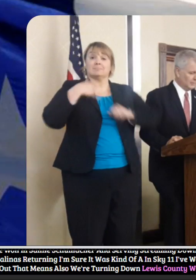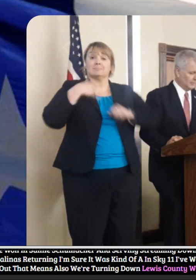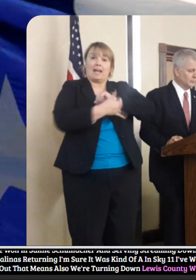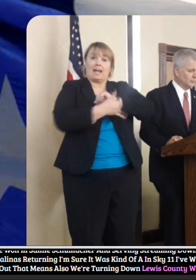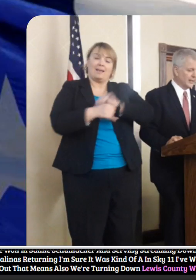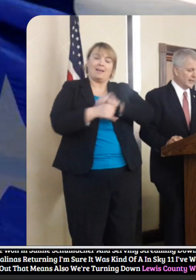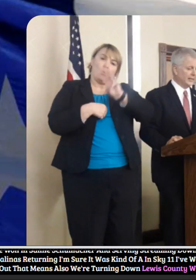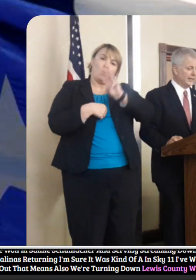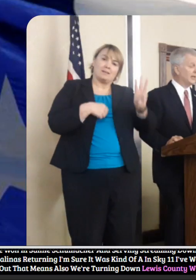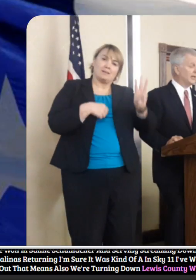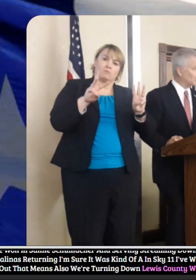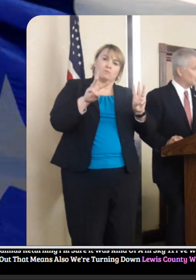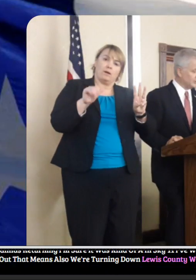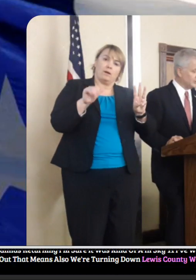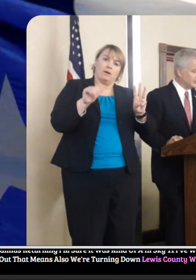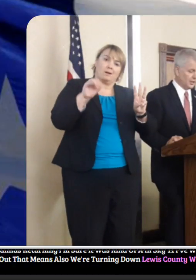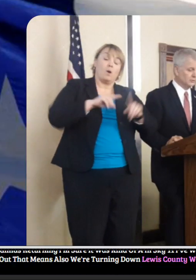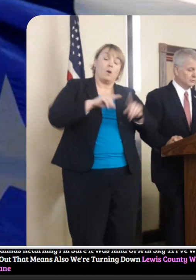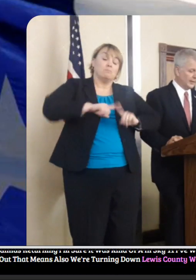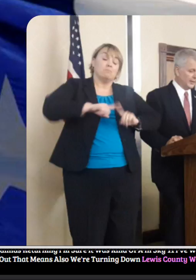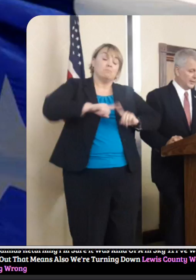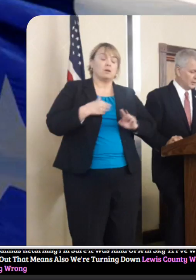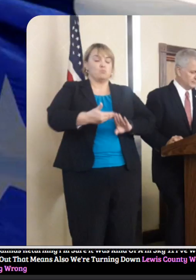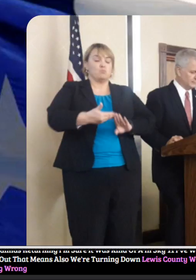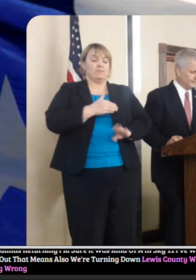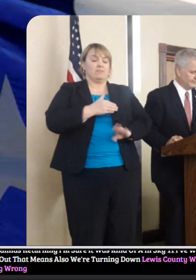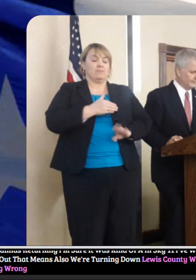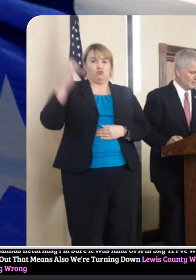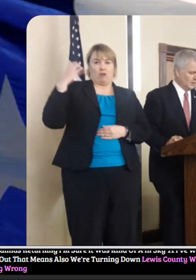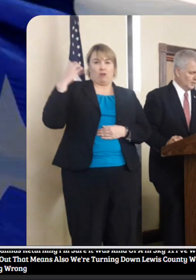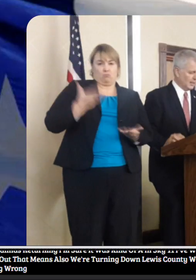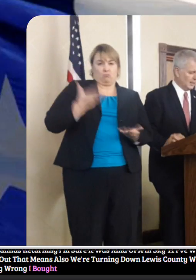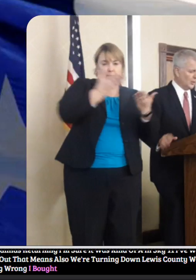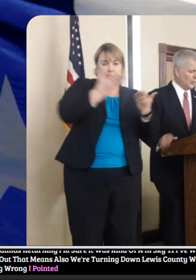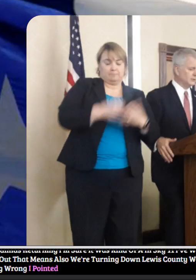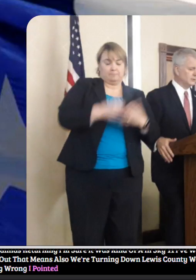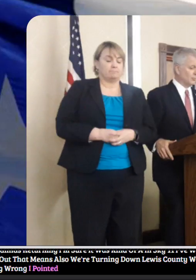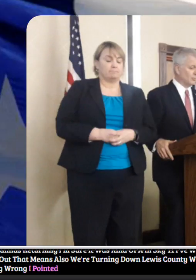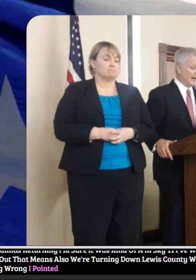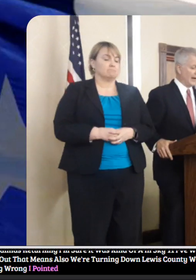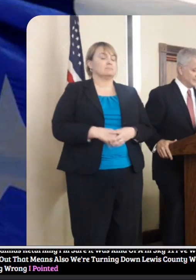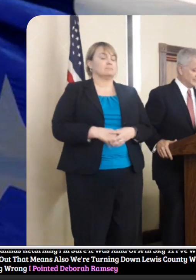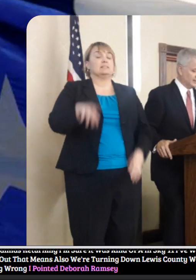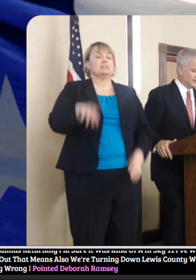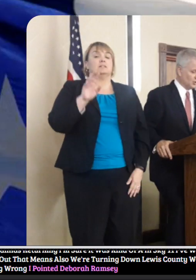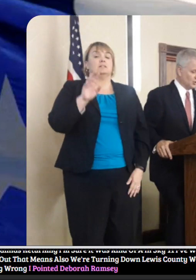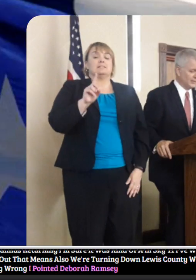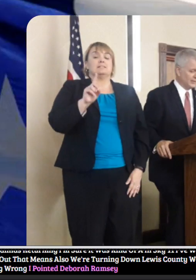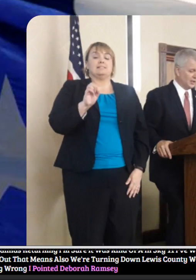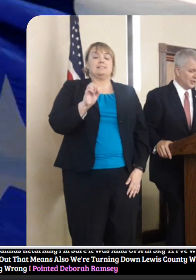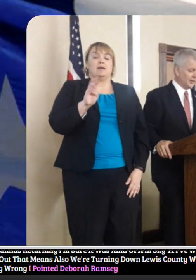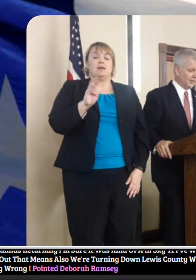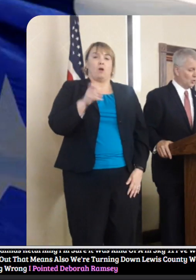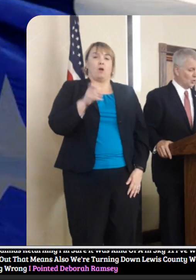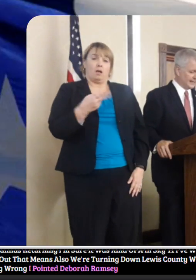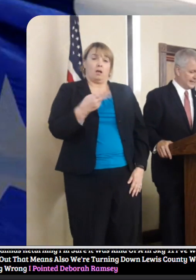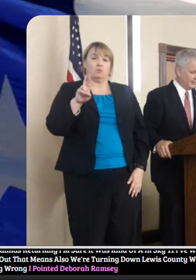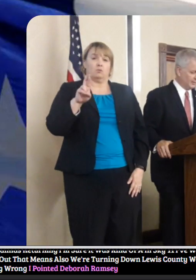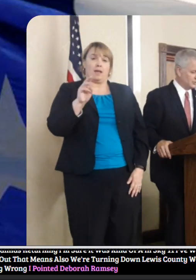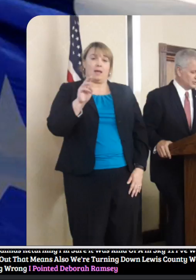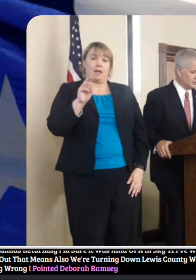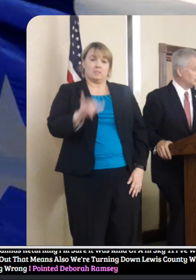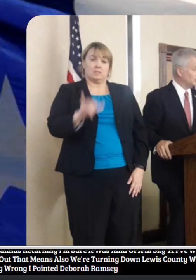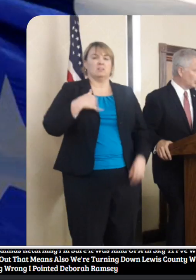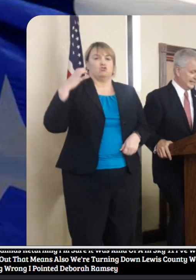was recommended by the previous chair, Dwayne Mosley. I appointed Deborah Ramsey to serve as chair in Morris County, which is